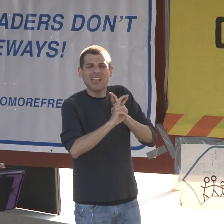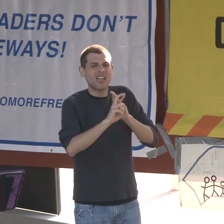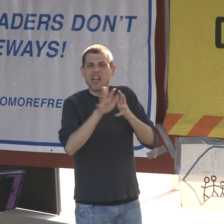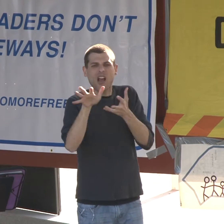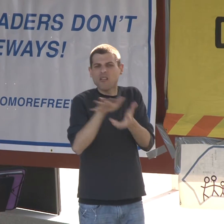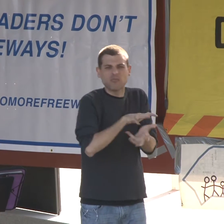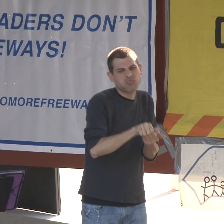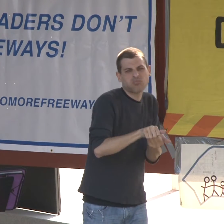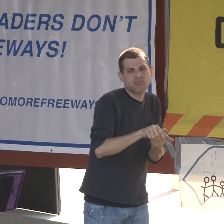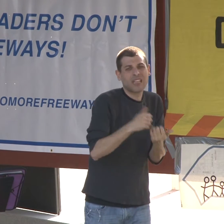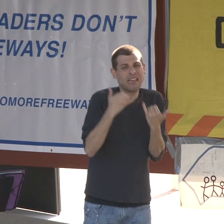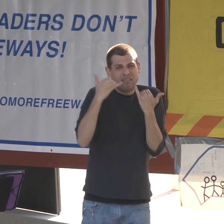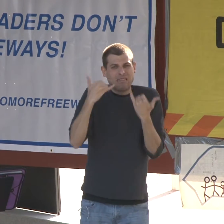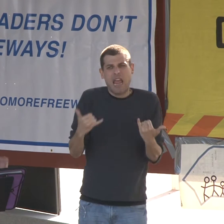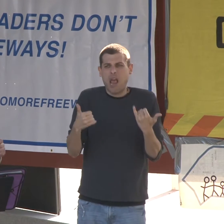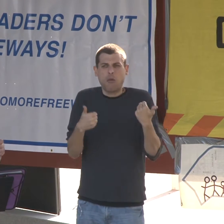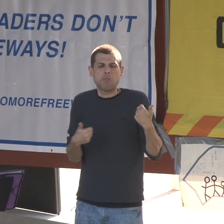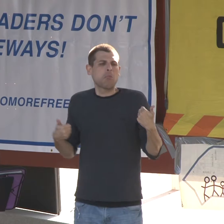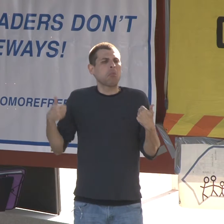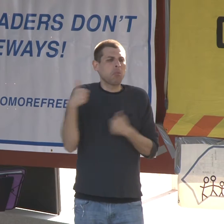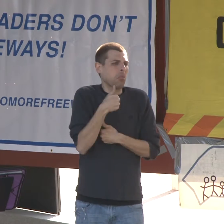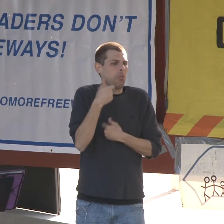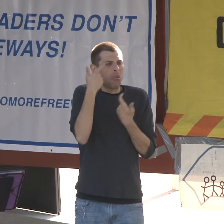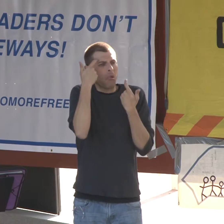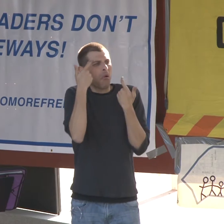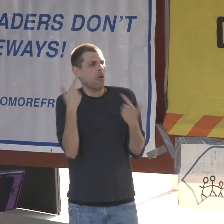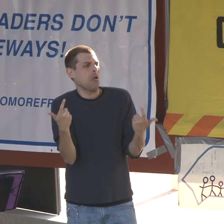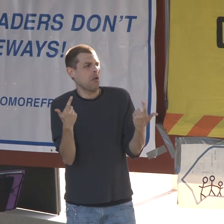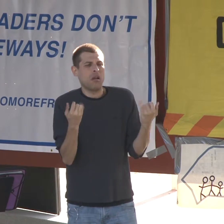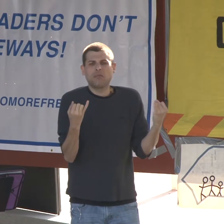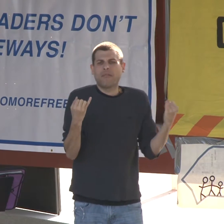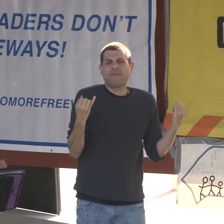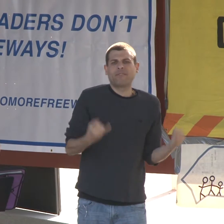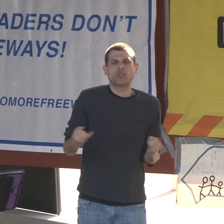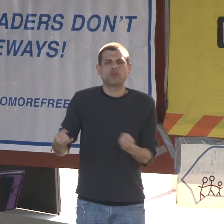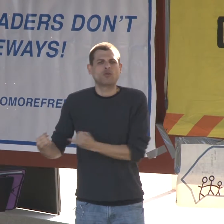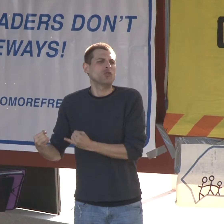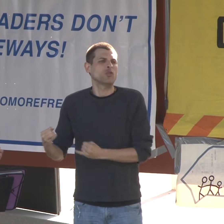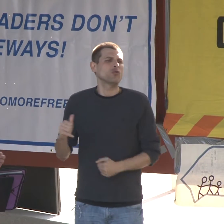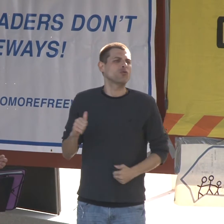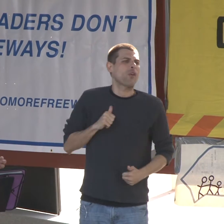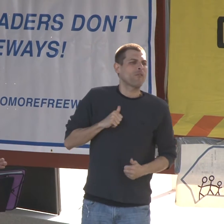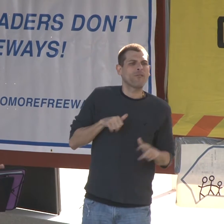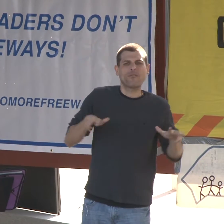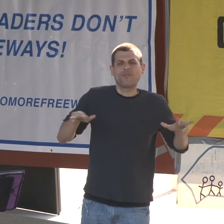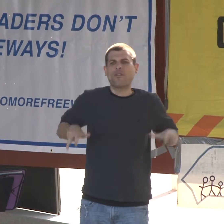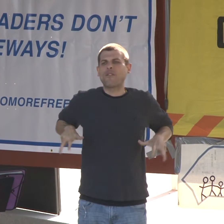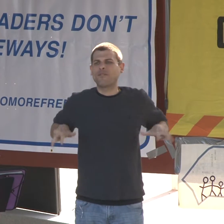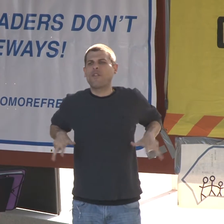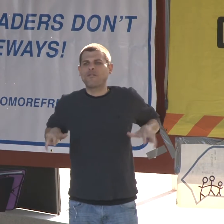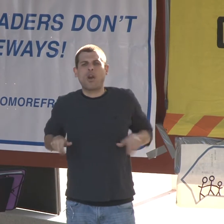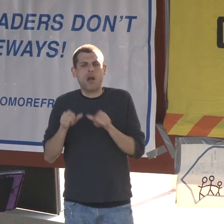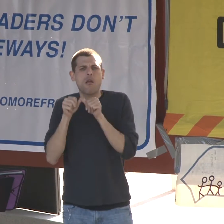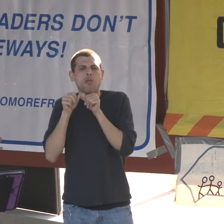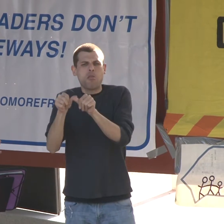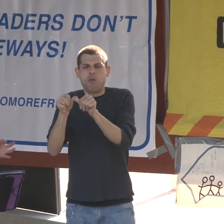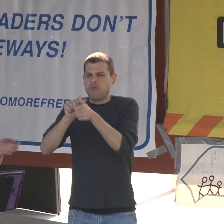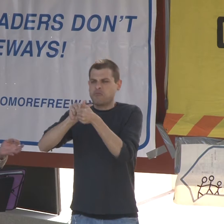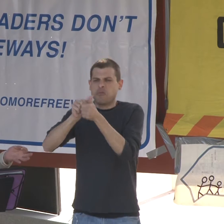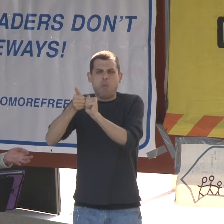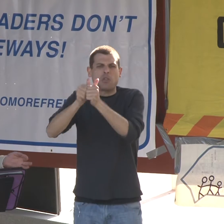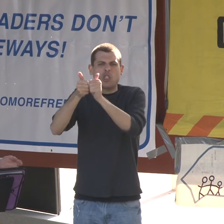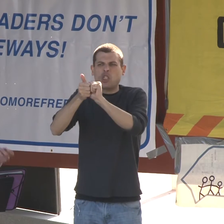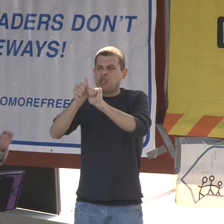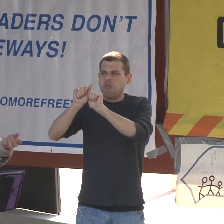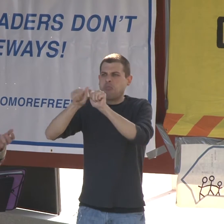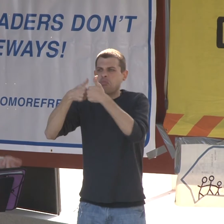replaced with an irrational adherence to an individualist ideology that ascertains competition between